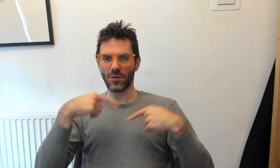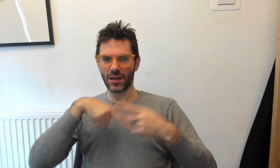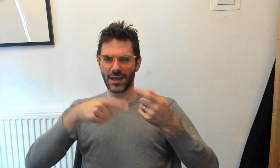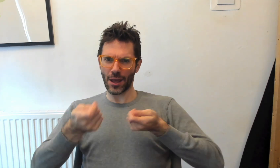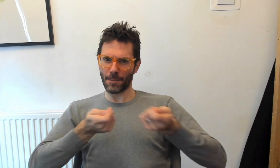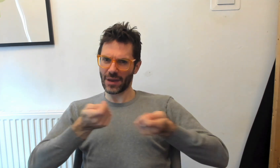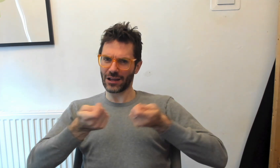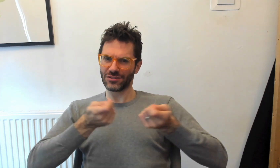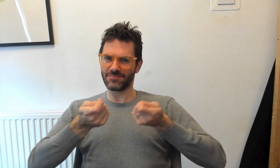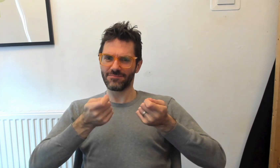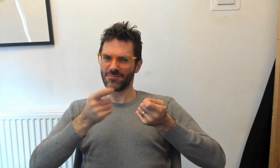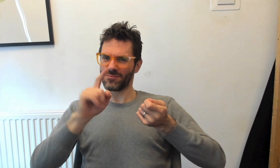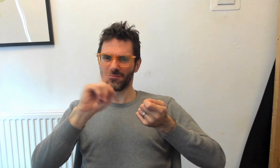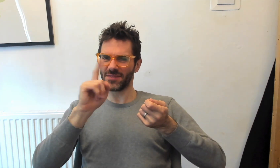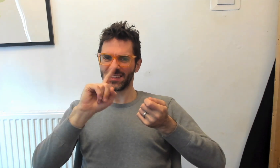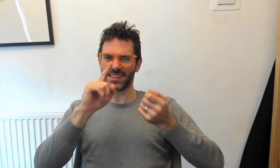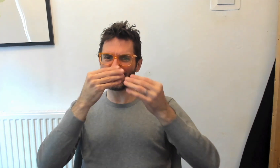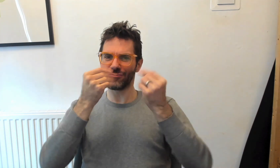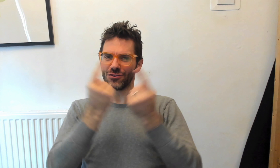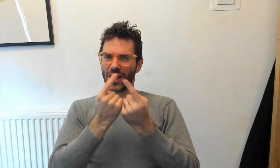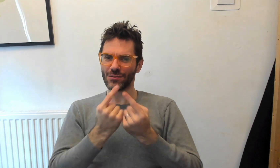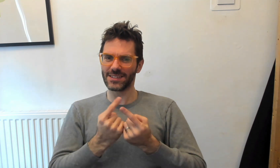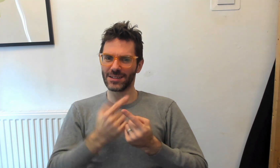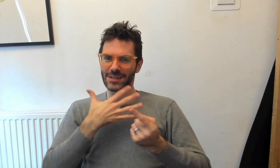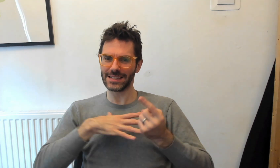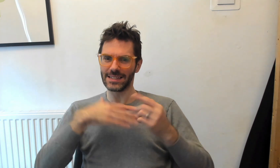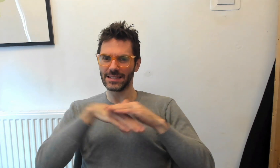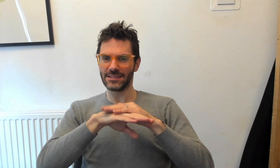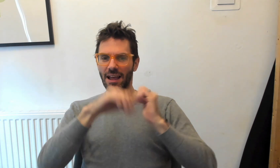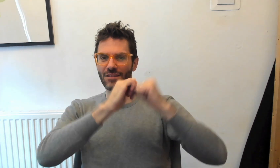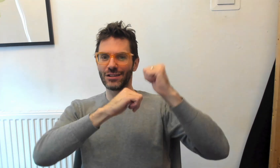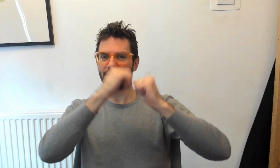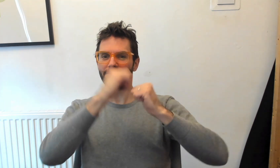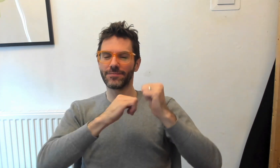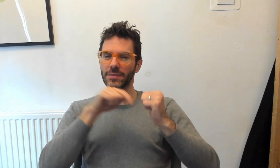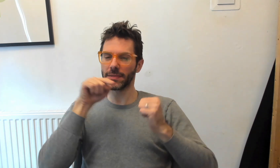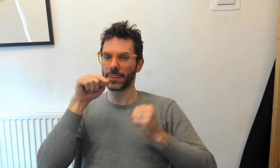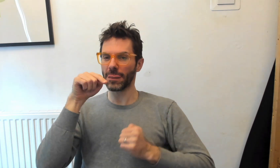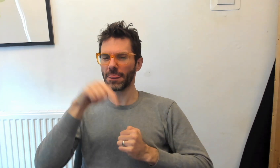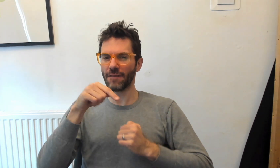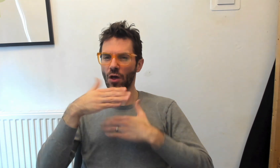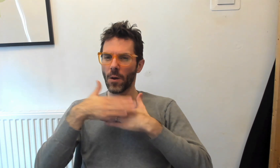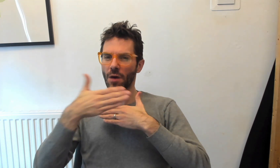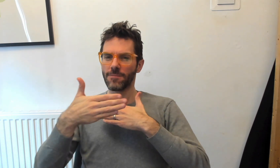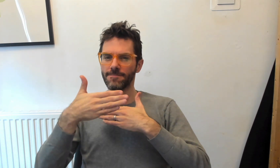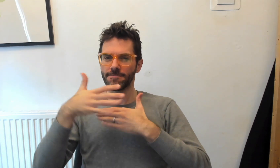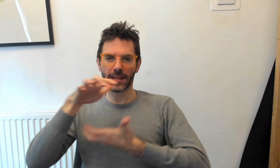us to manage resource that we need in infrastructure. This